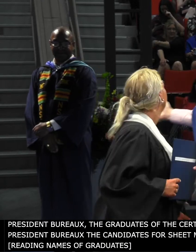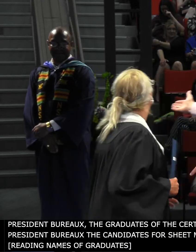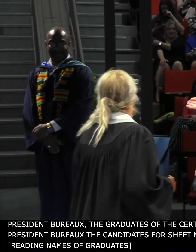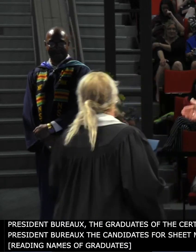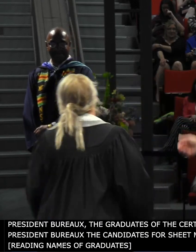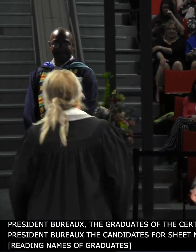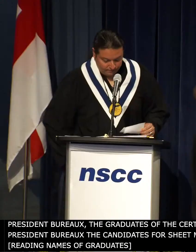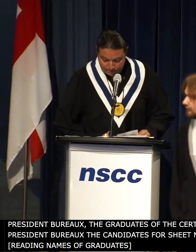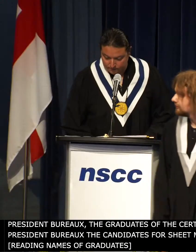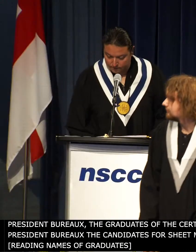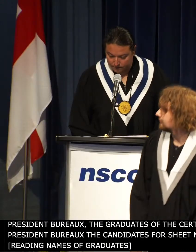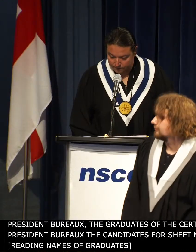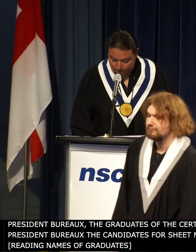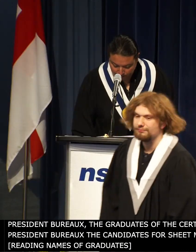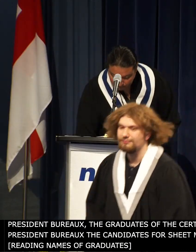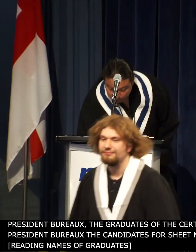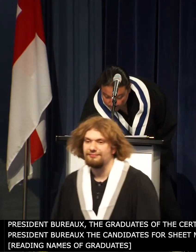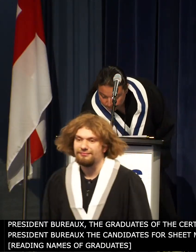Owen Yule.